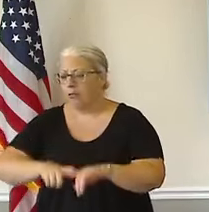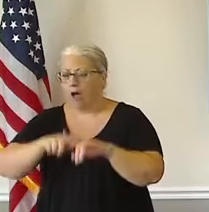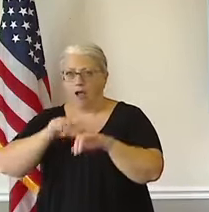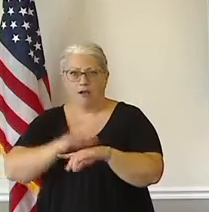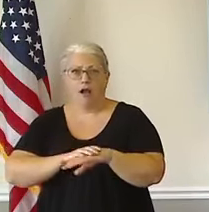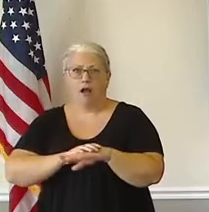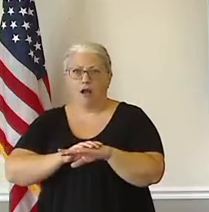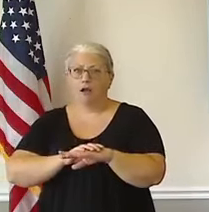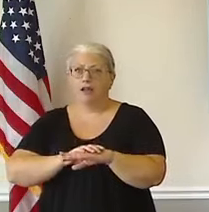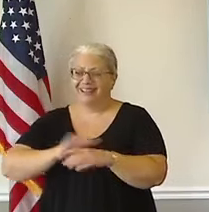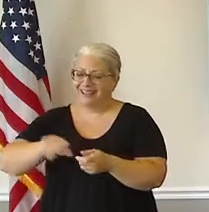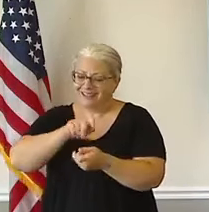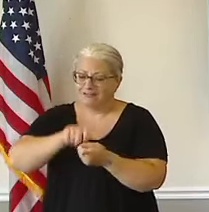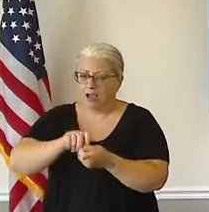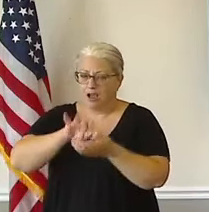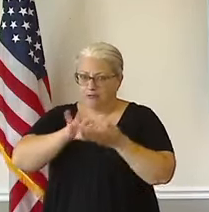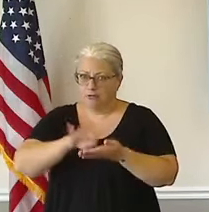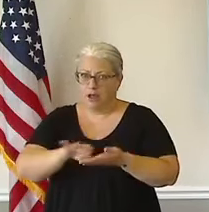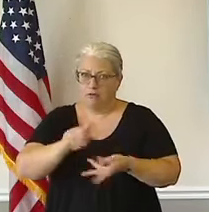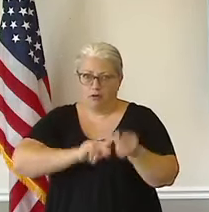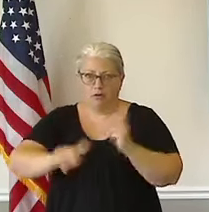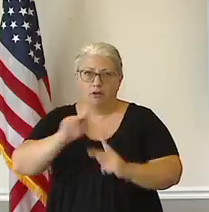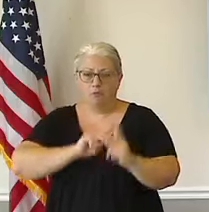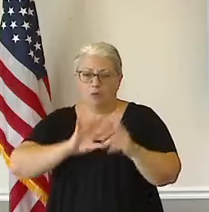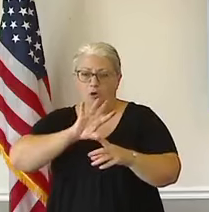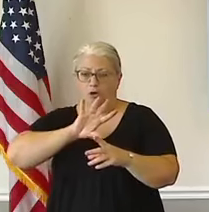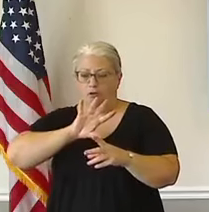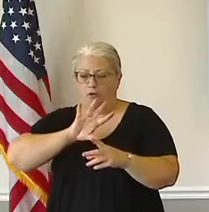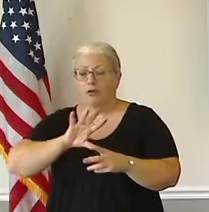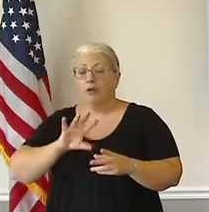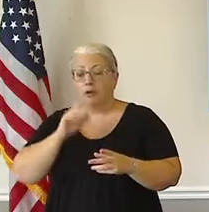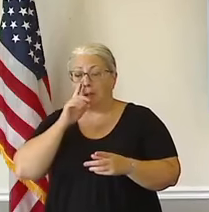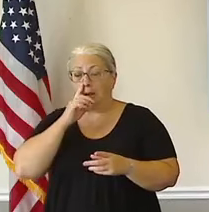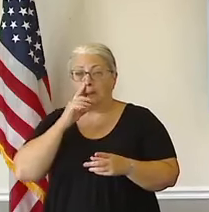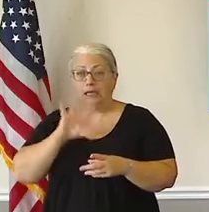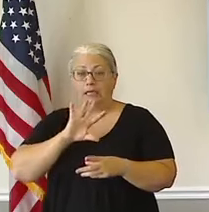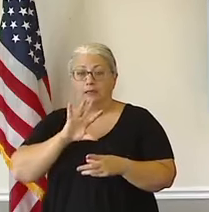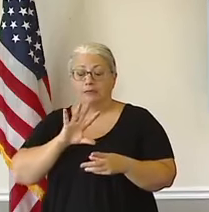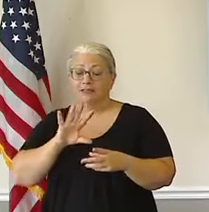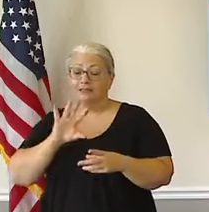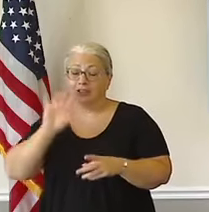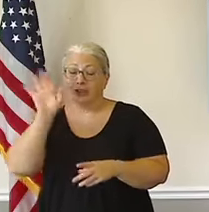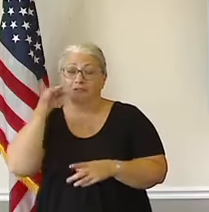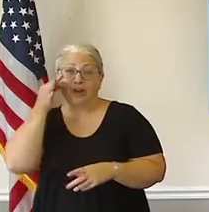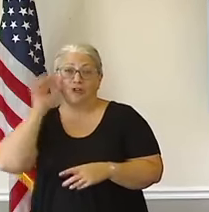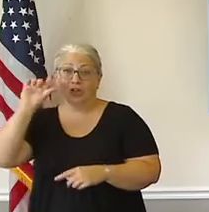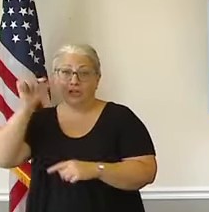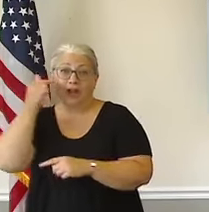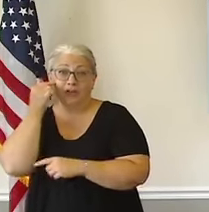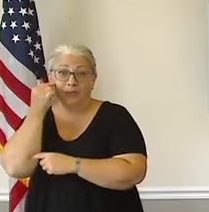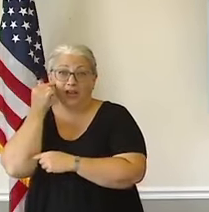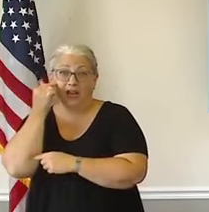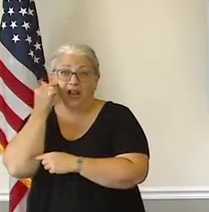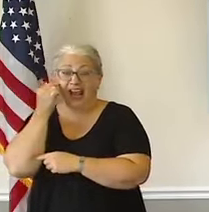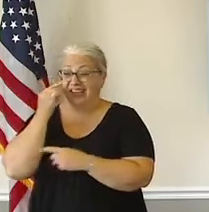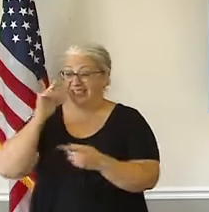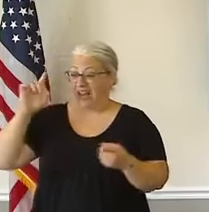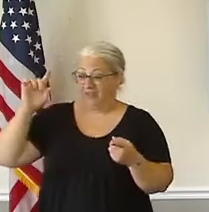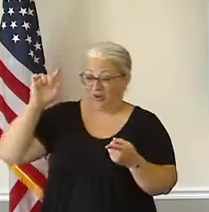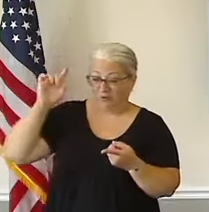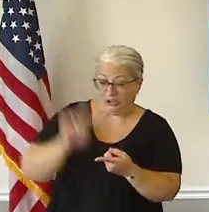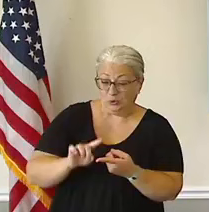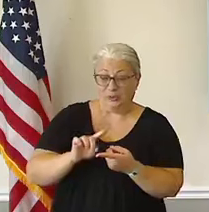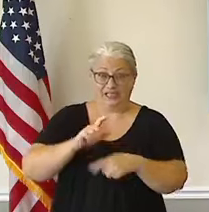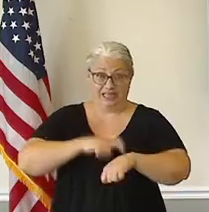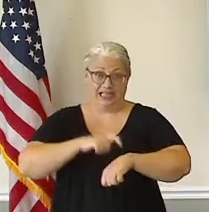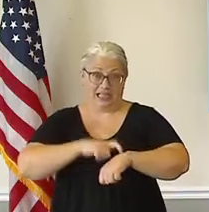important. For whatever reason, and I think it's wrong, the federal government has cut short the count timetable. So we actually